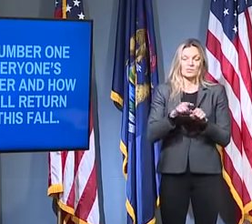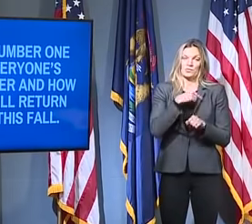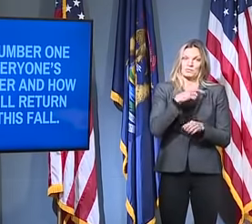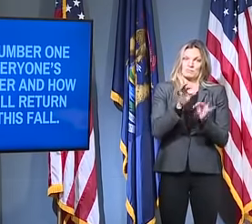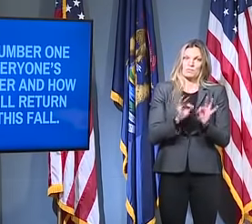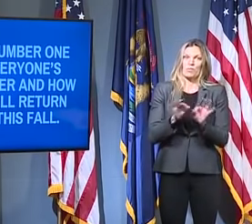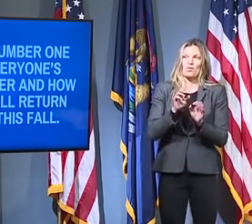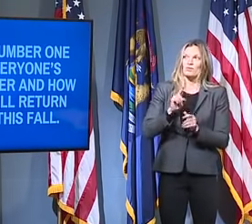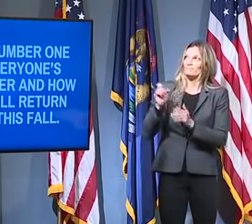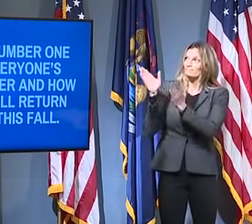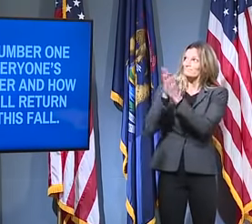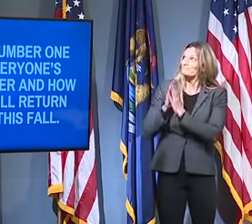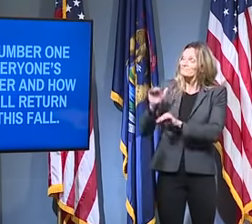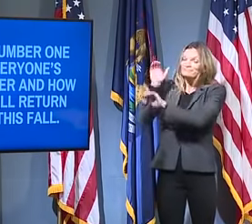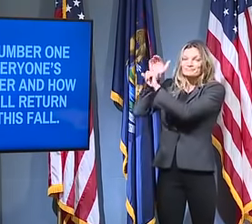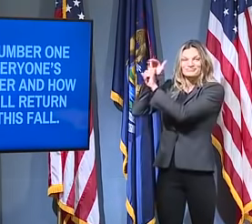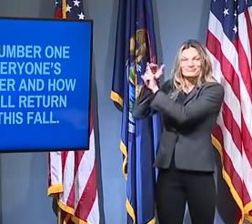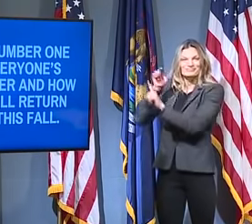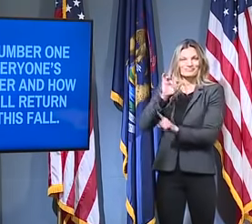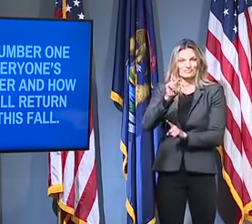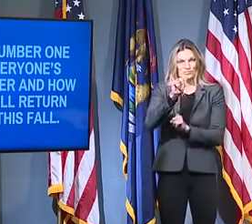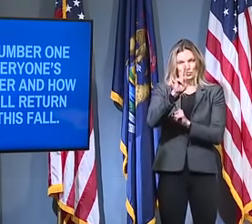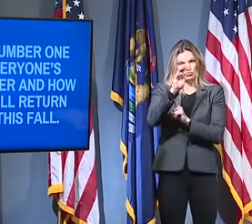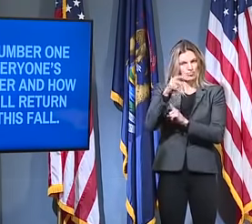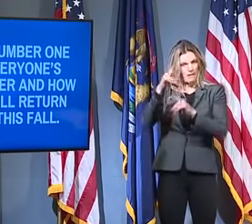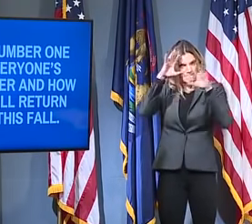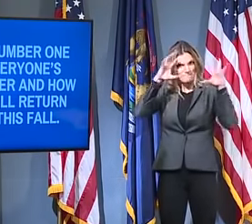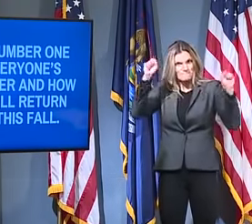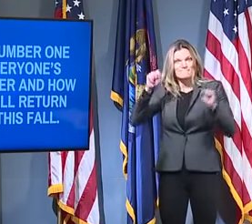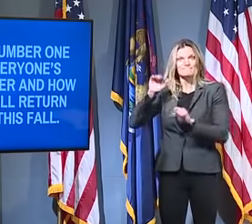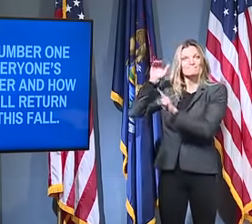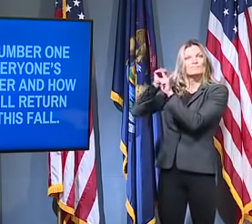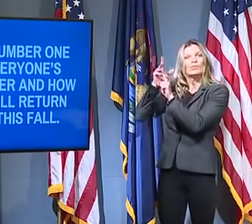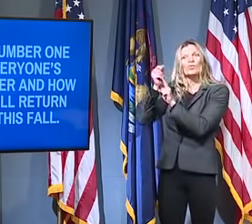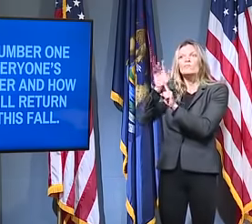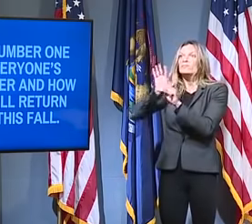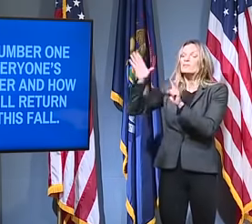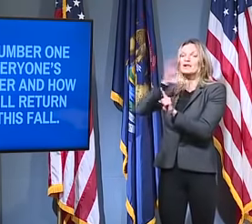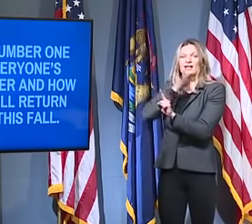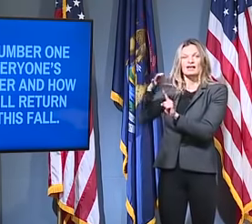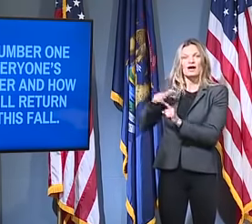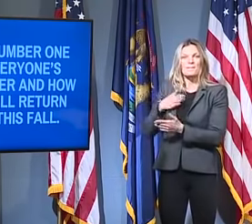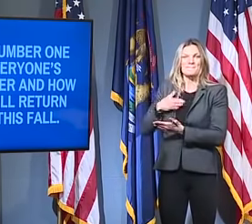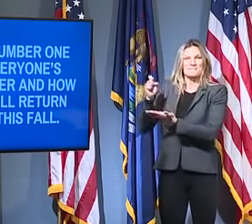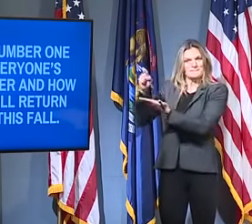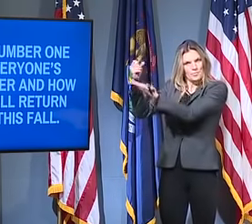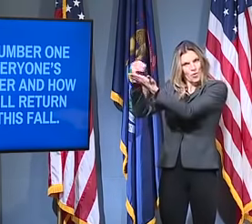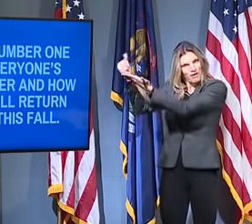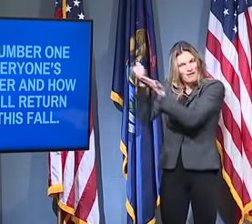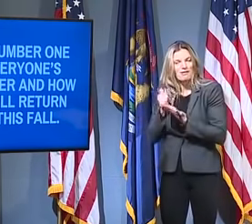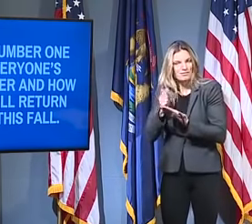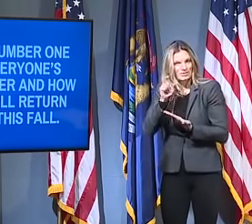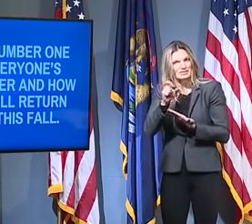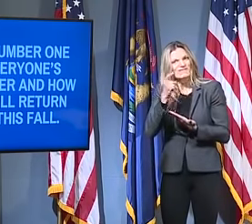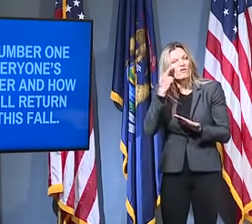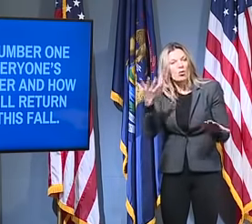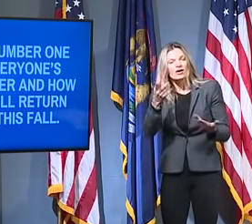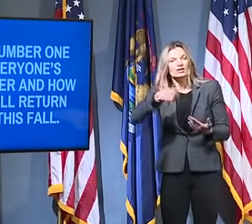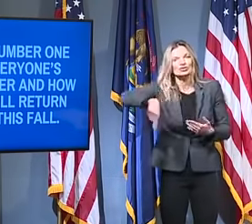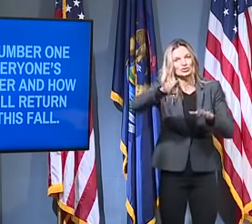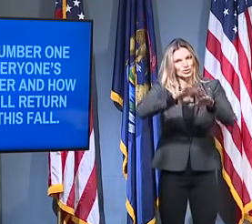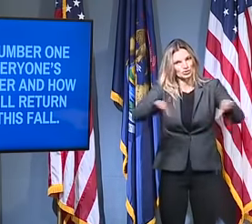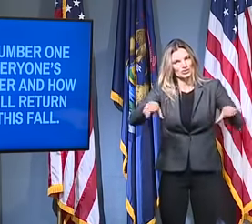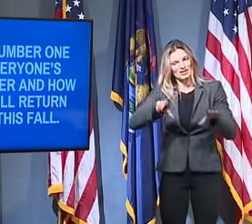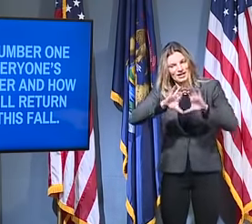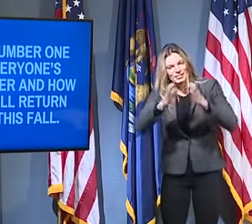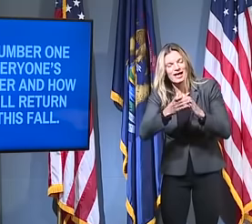administration and Congress to step up and provide additional support to states like Michigan so we can send more resources to our classrooms to